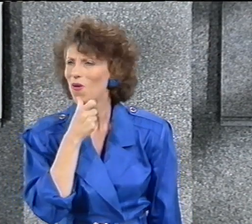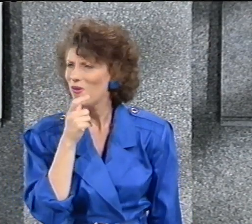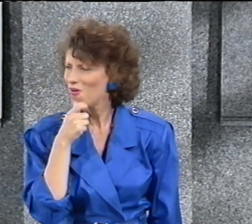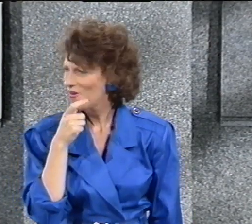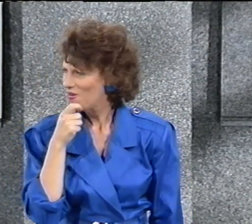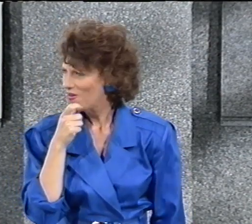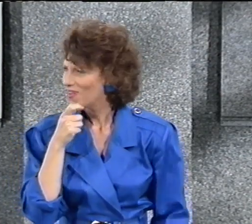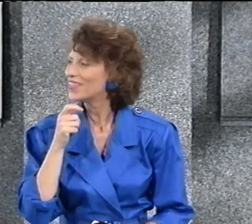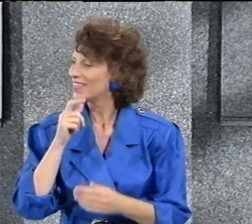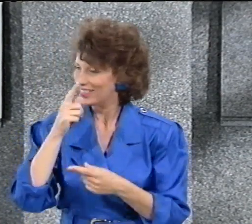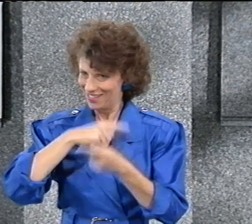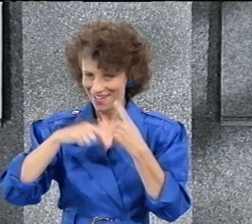the mouth.